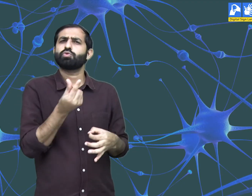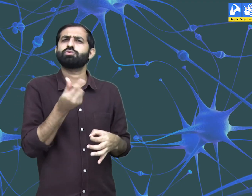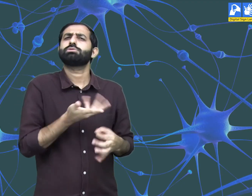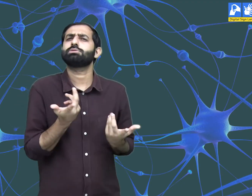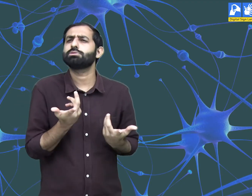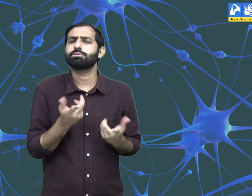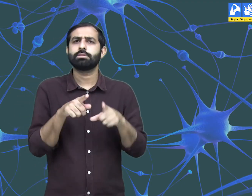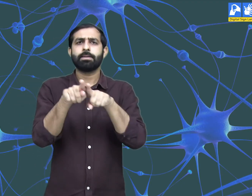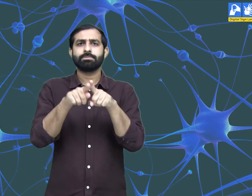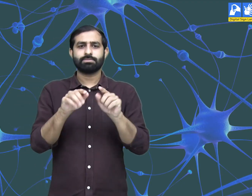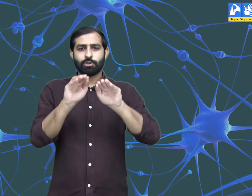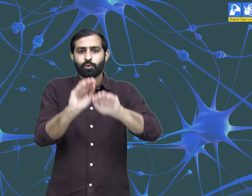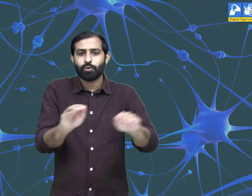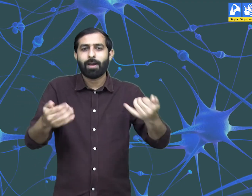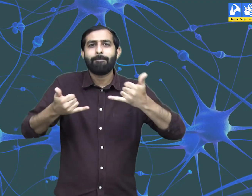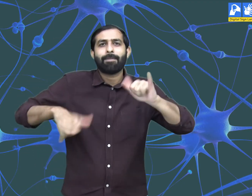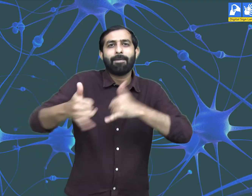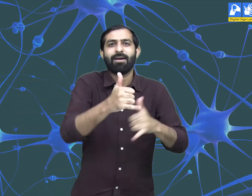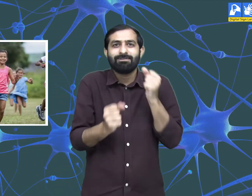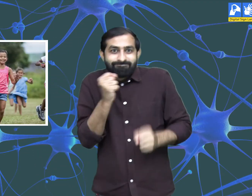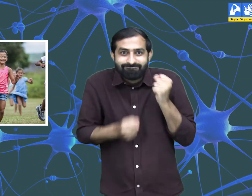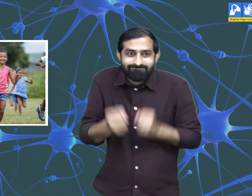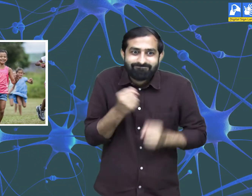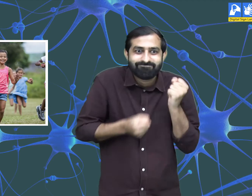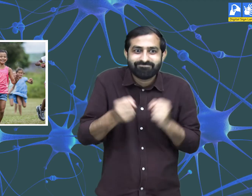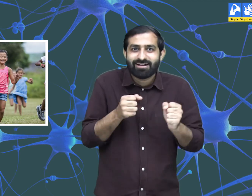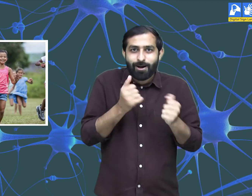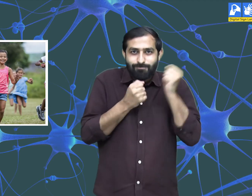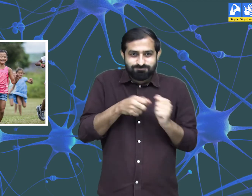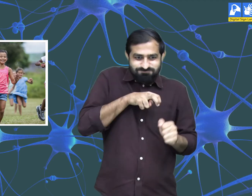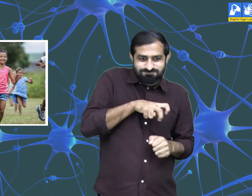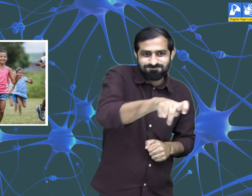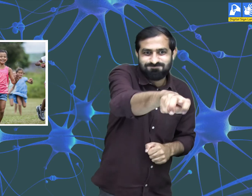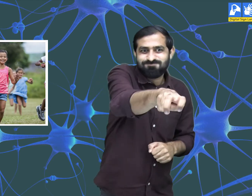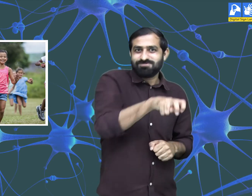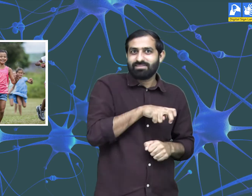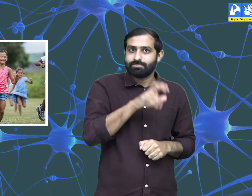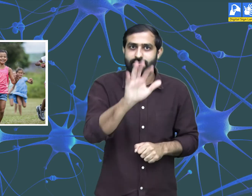For example, movement of children playing, running